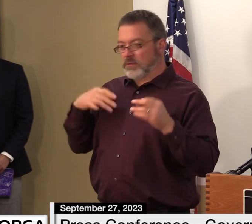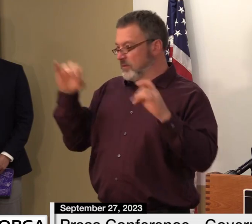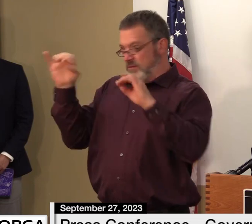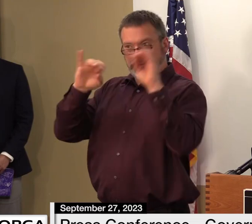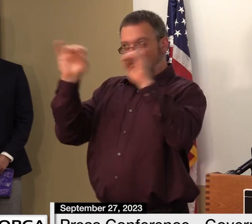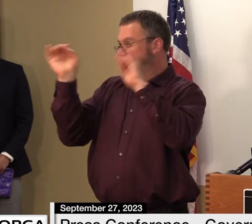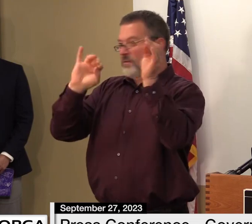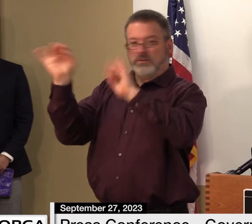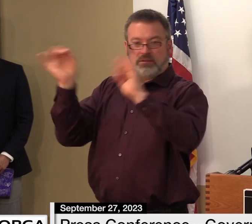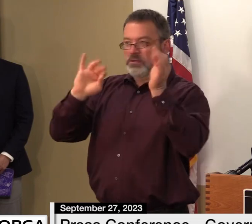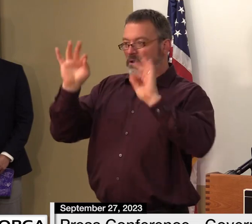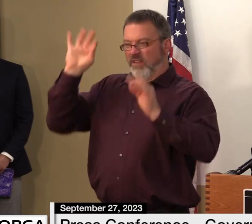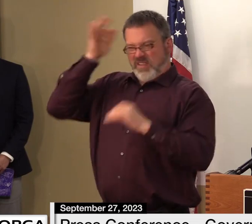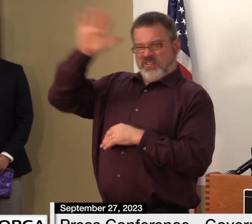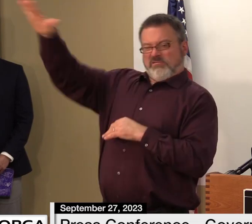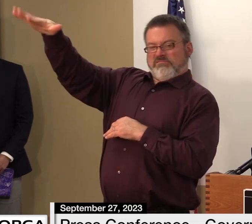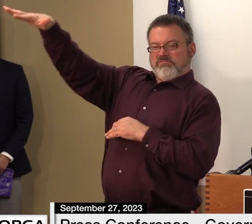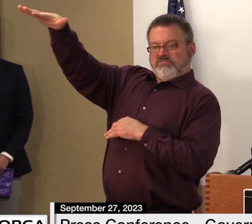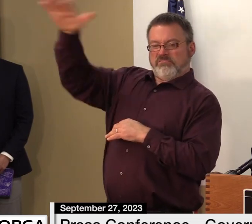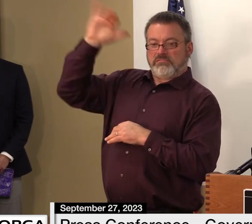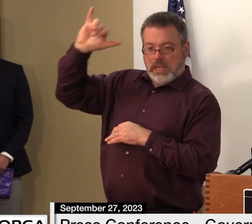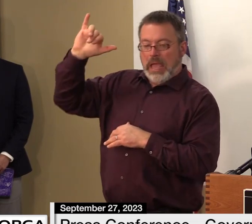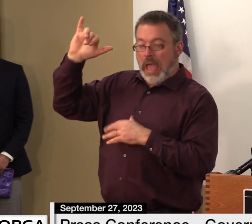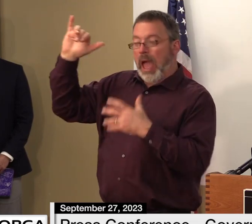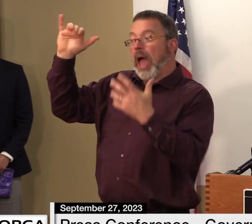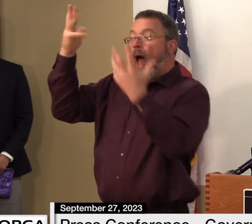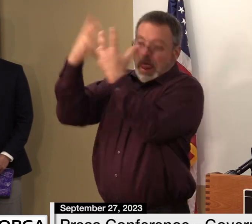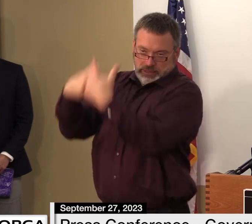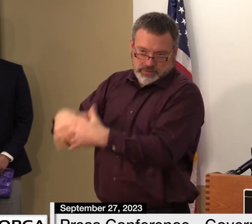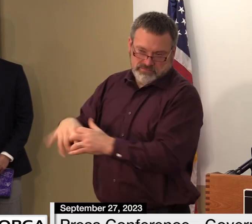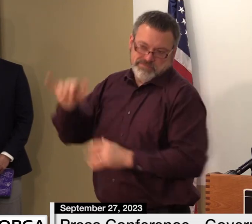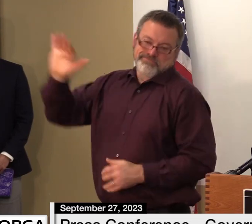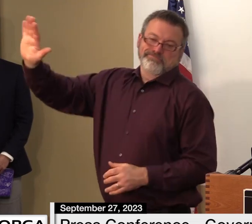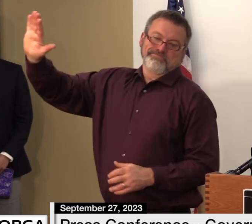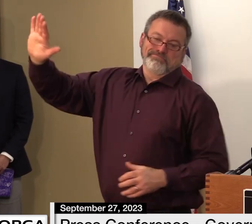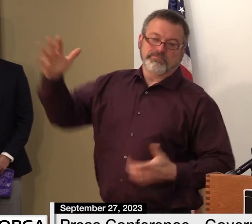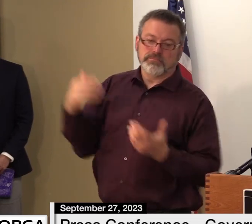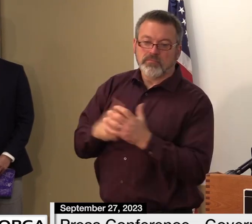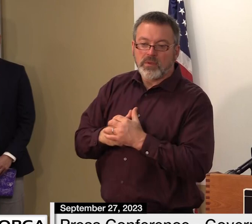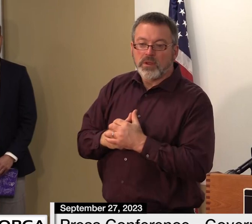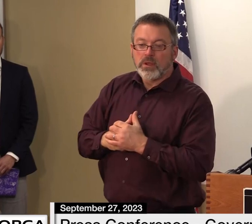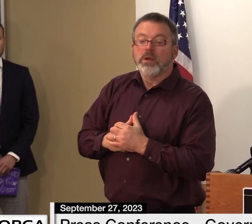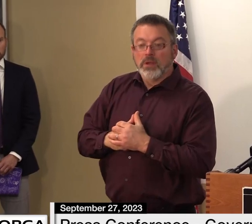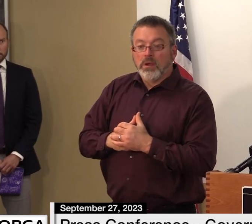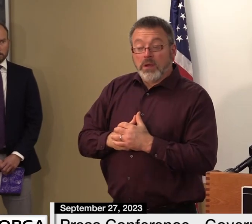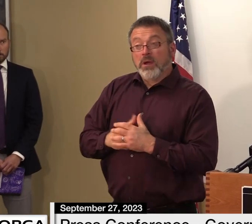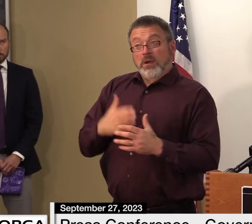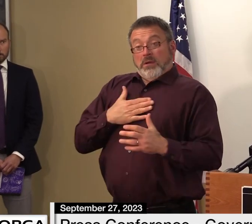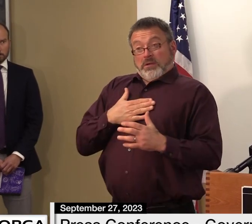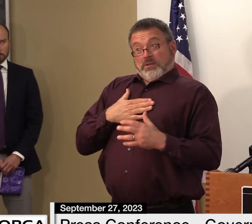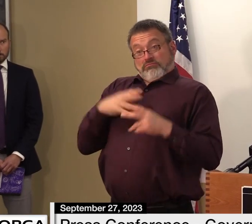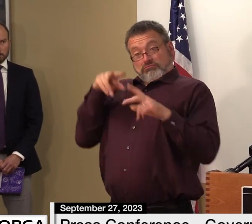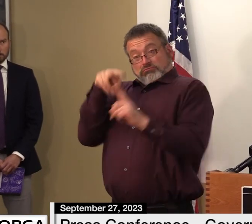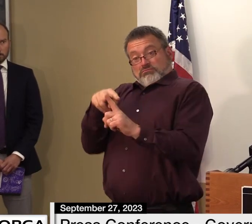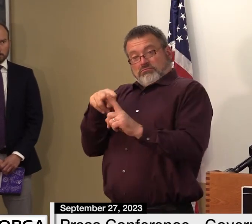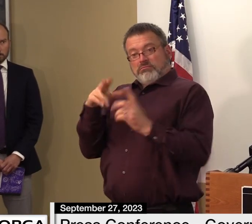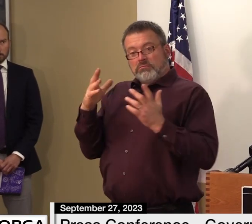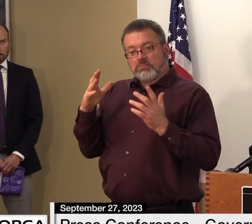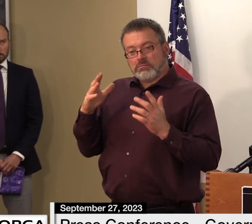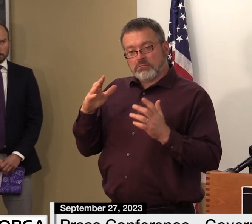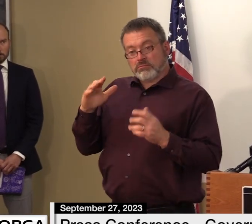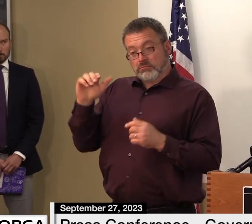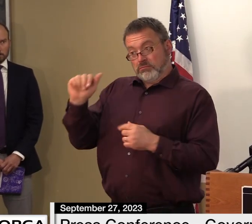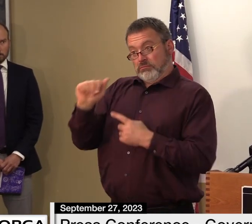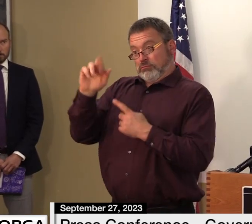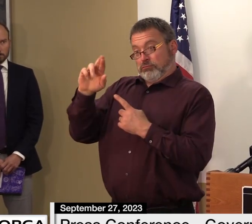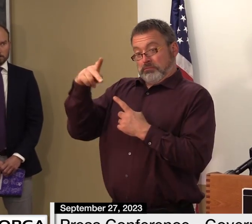sure that we can get through this. As well, as we've reported before, due to the ARPA funds and so forth that we've